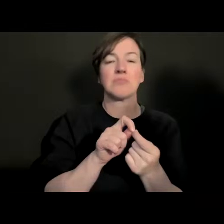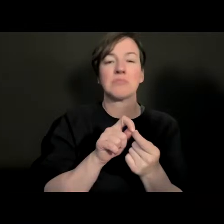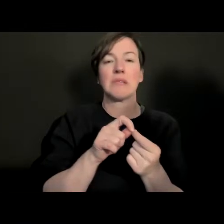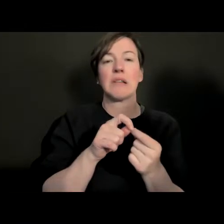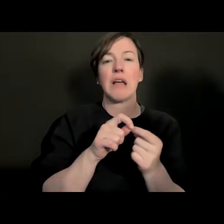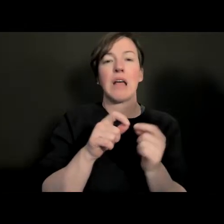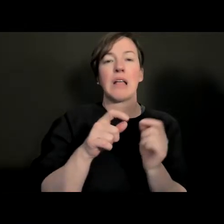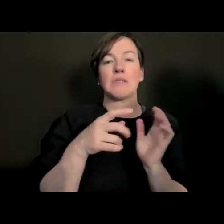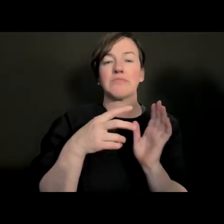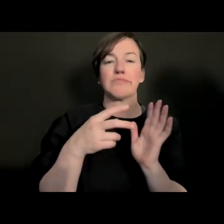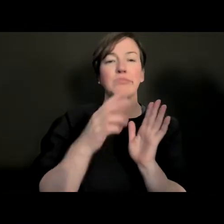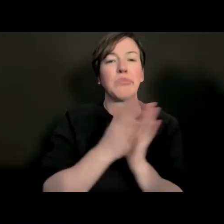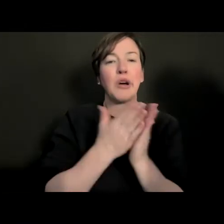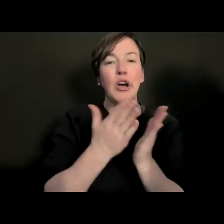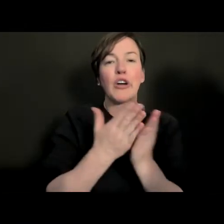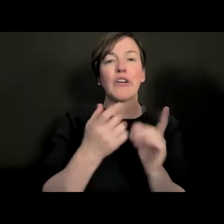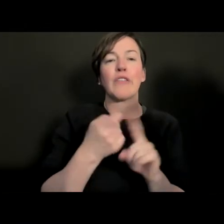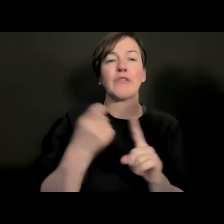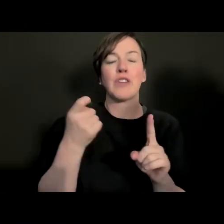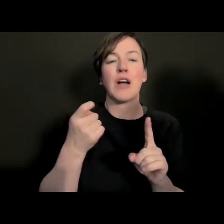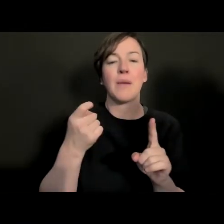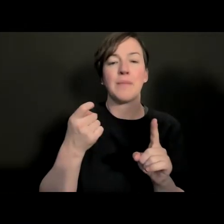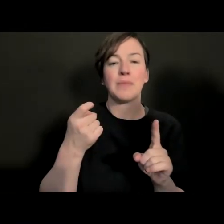from Pablo Freire.